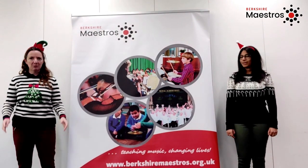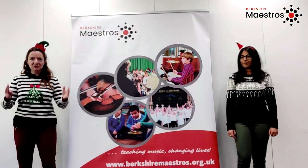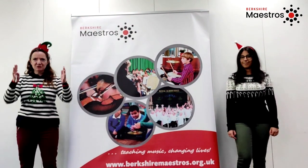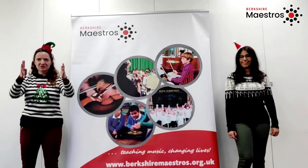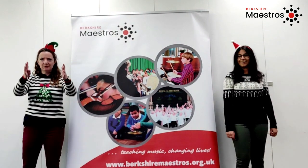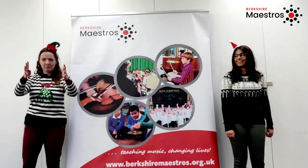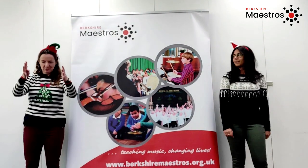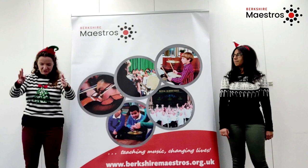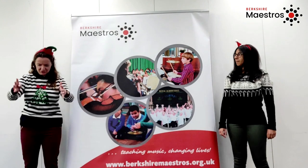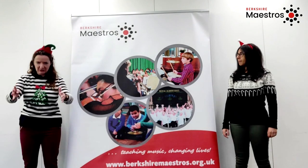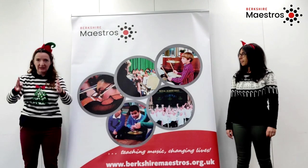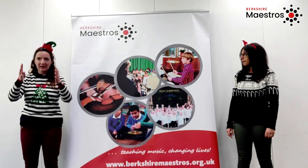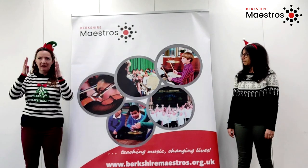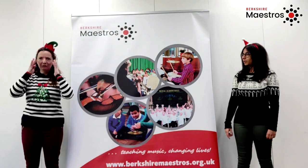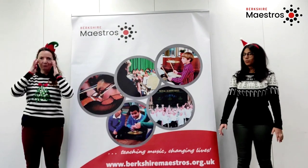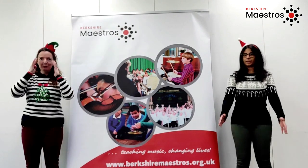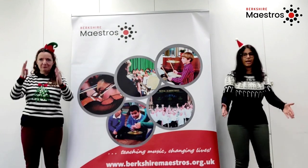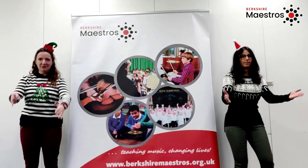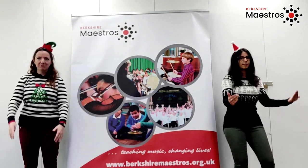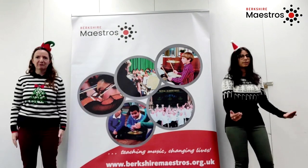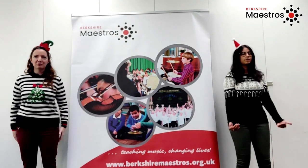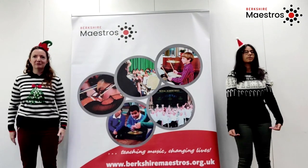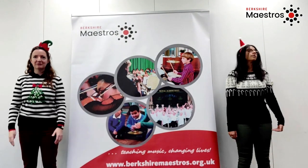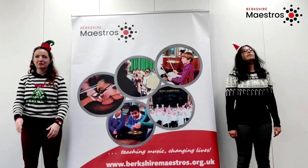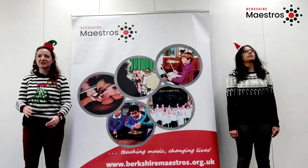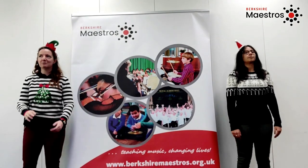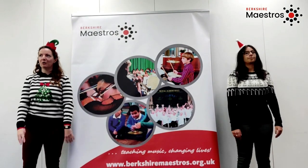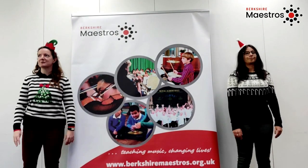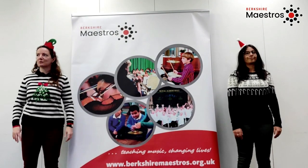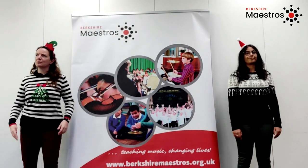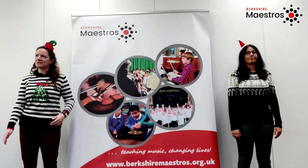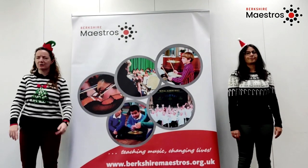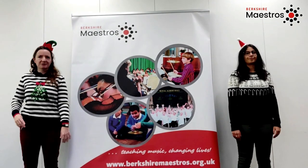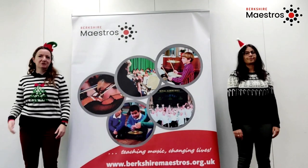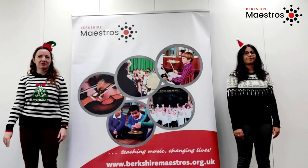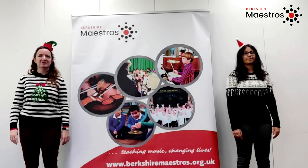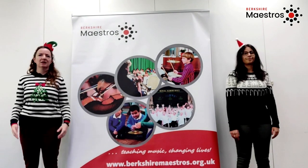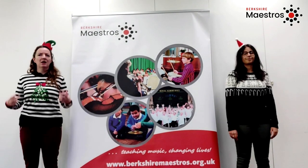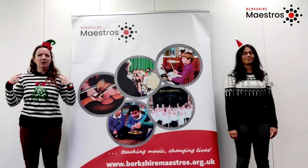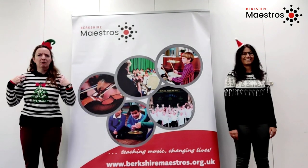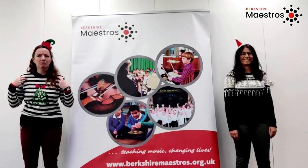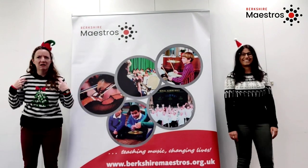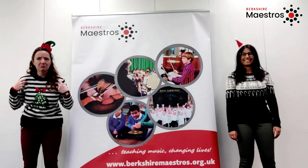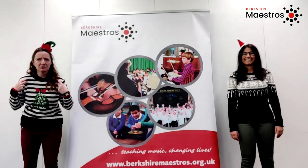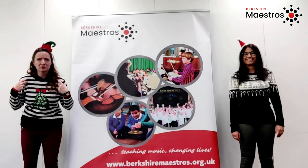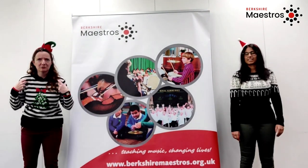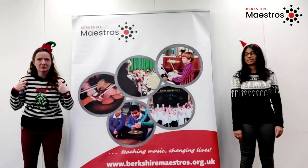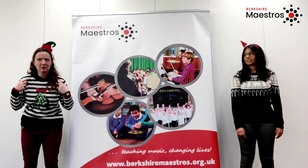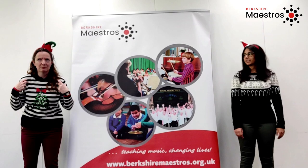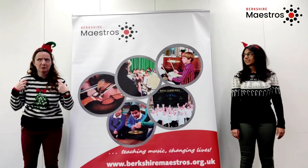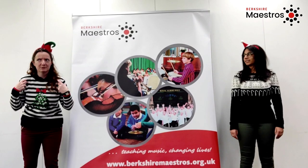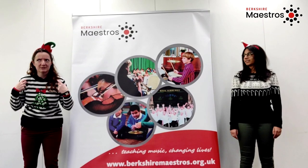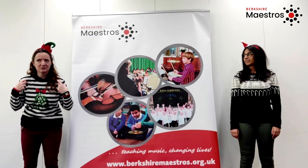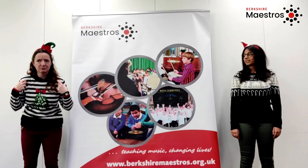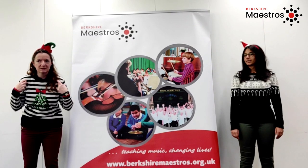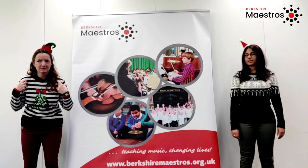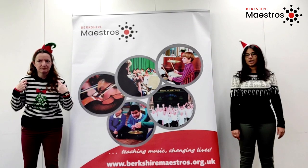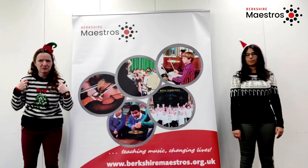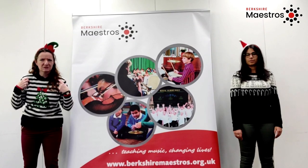Can we just do a posture check? Have you moved? Yes. Maybe you've moved out of your spot with all this concentrating. Maybe our shoulders have come forwards a little bit.